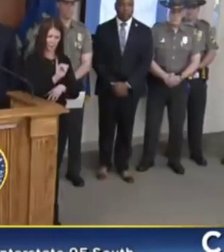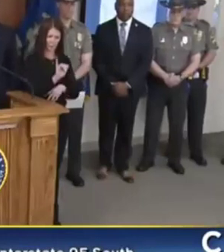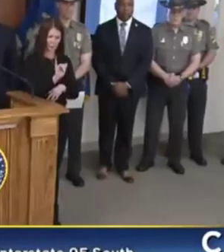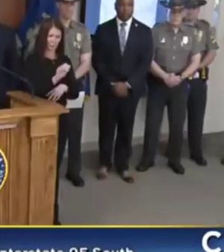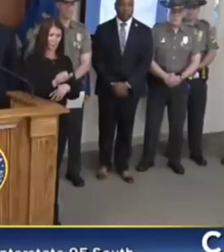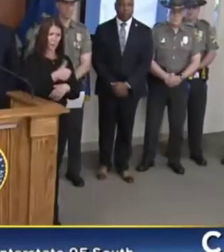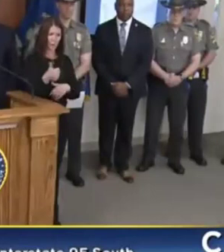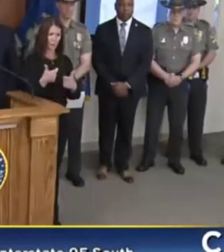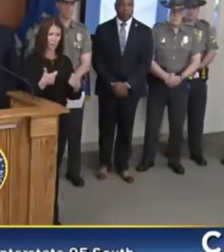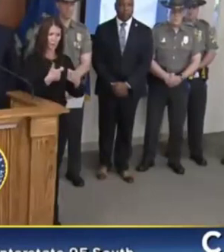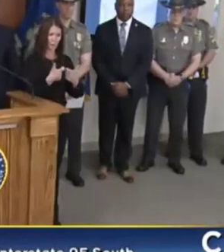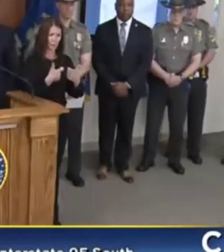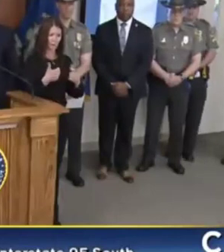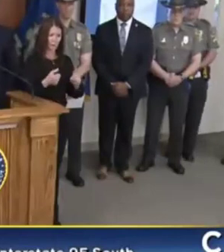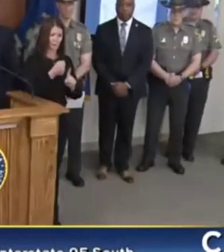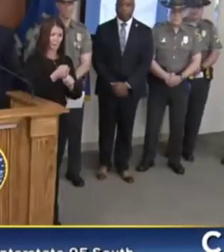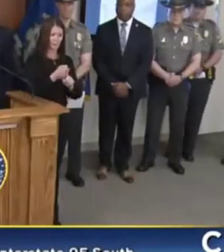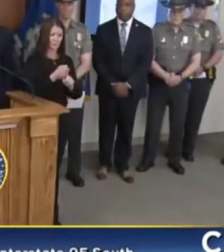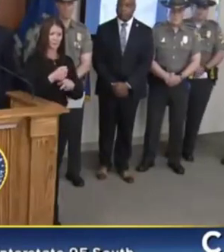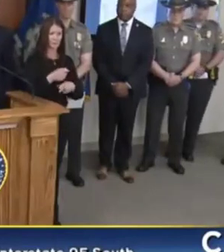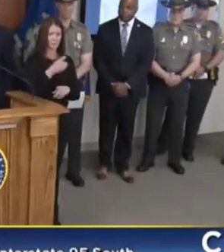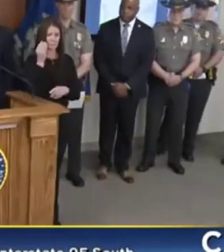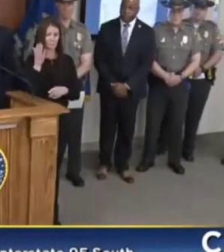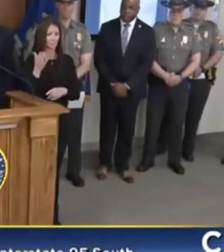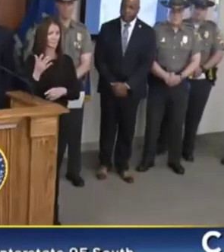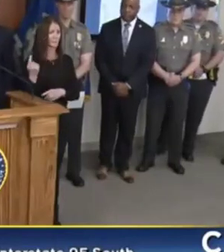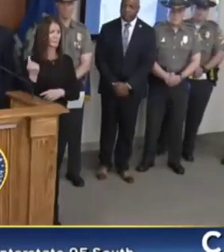that were impacted, or is it just electric? Gas is actually going to come. Sorry, any